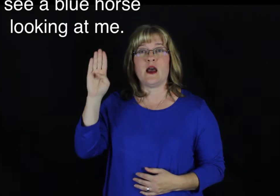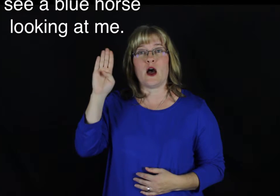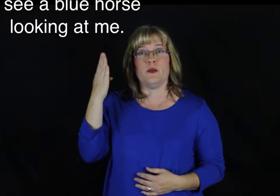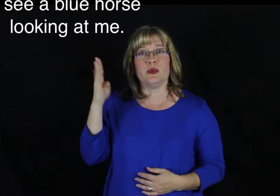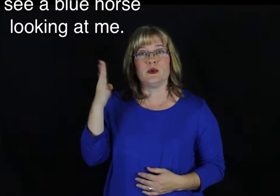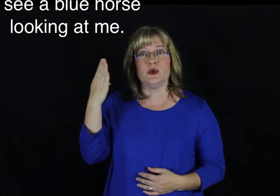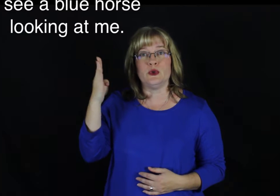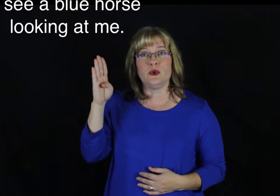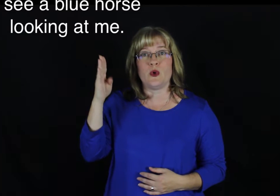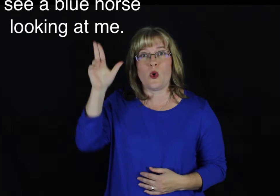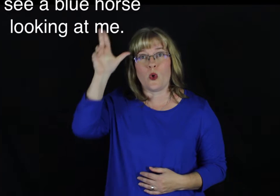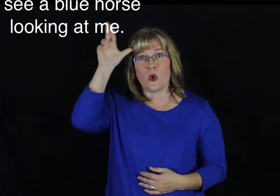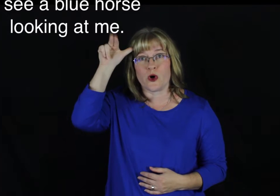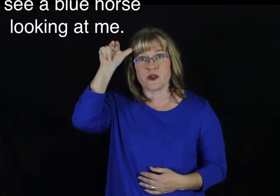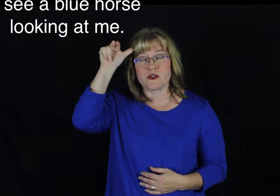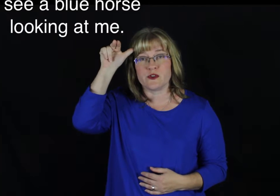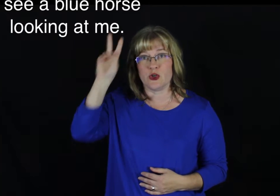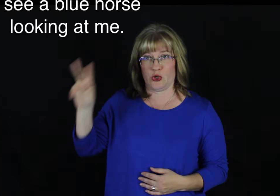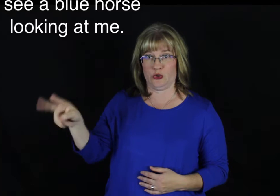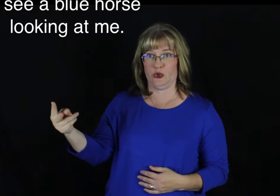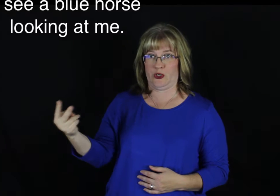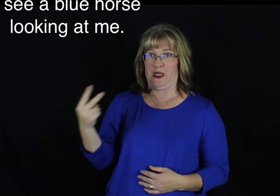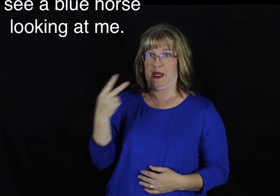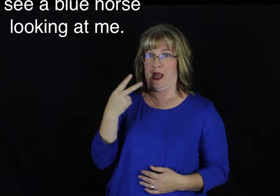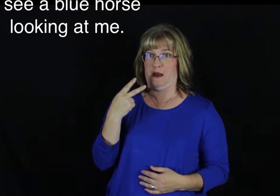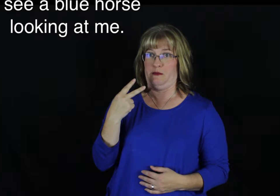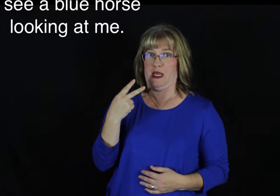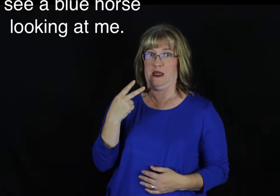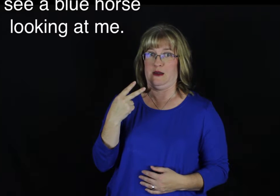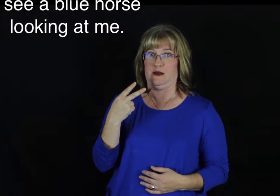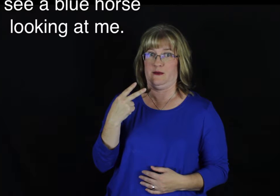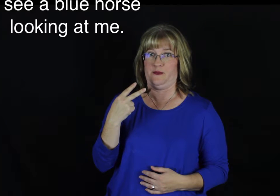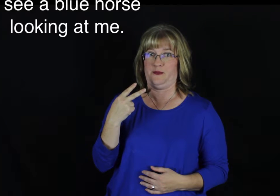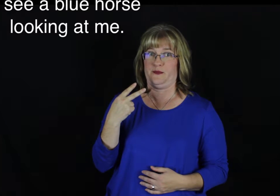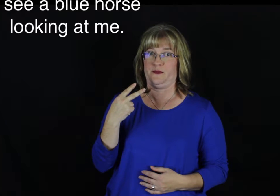a blue horse looking at me.